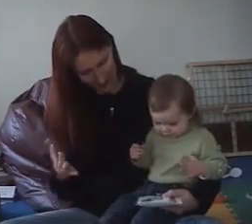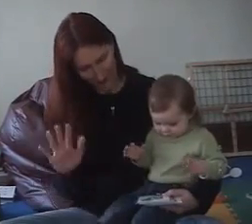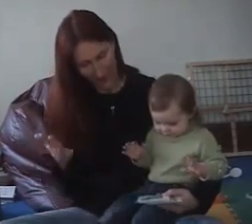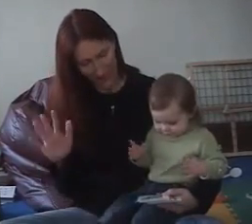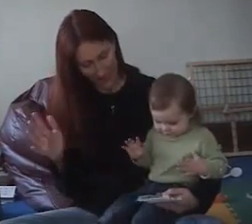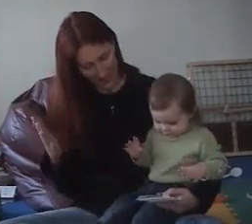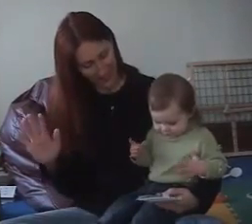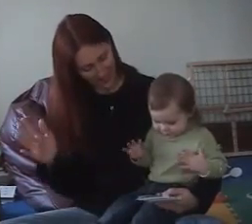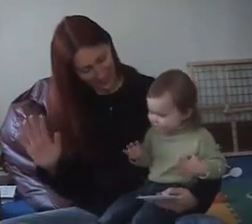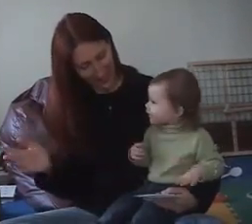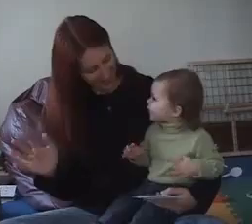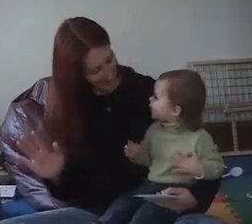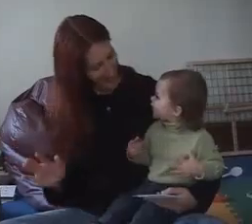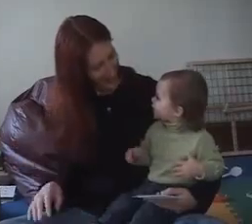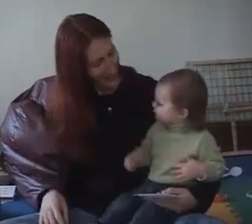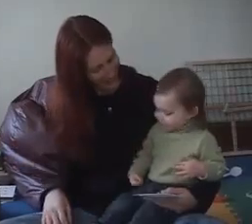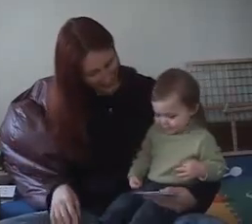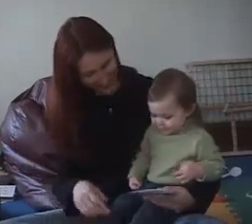Finished. That's right. Finished.